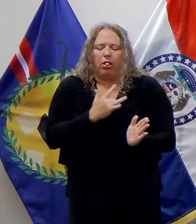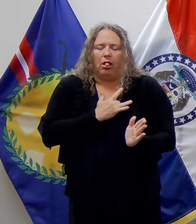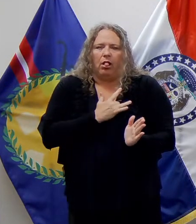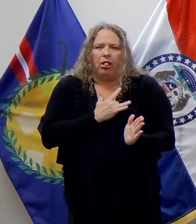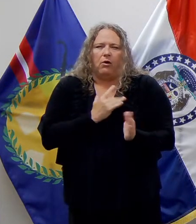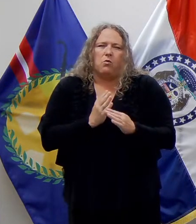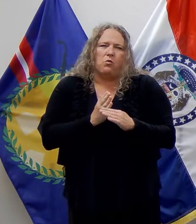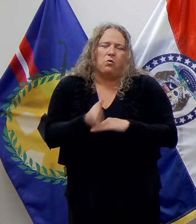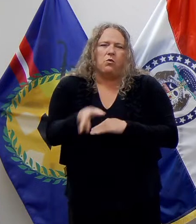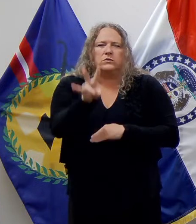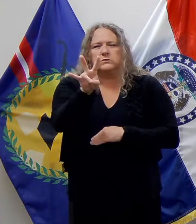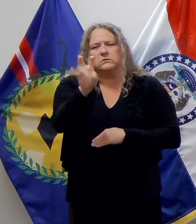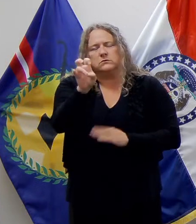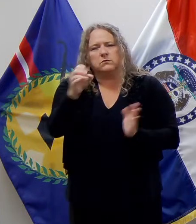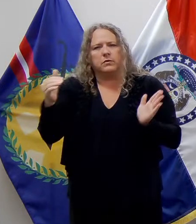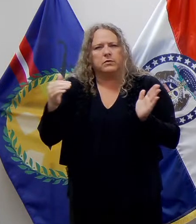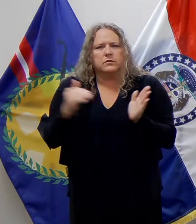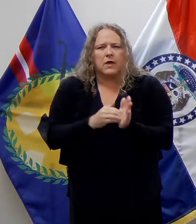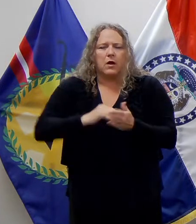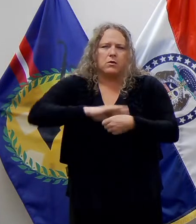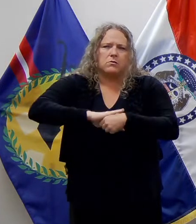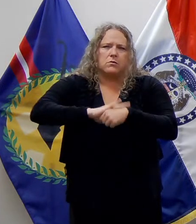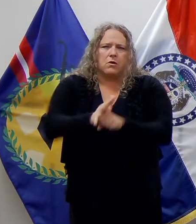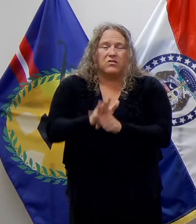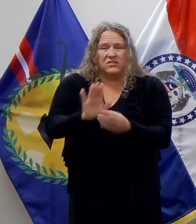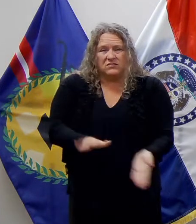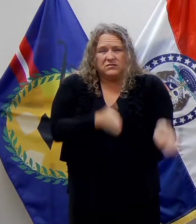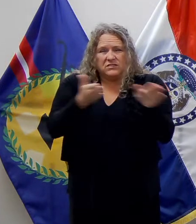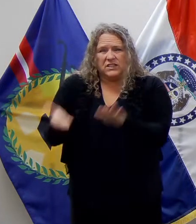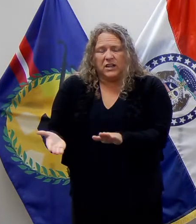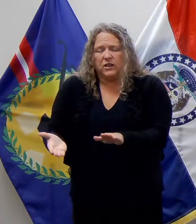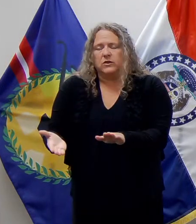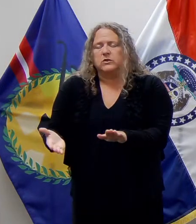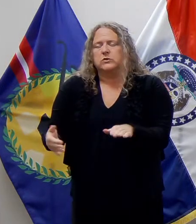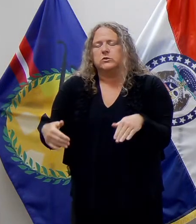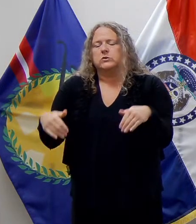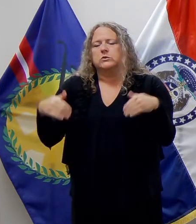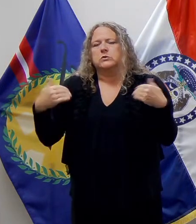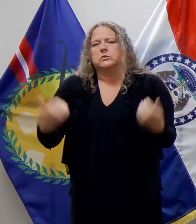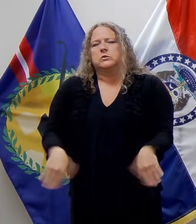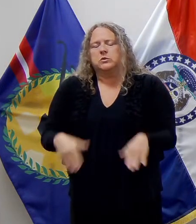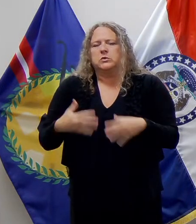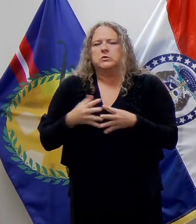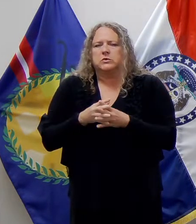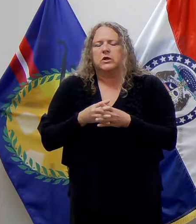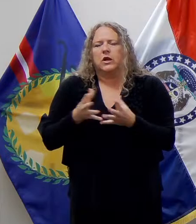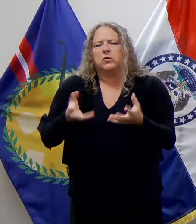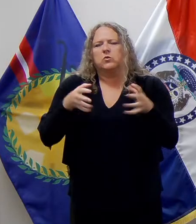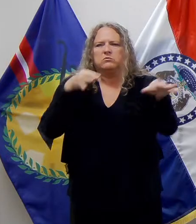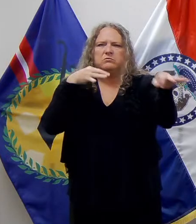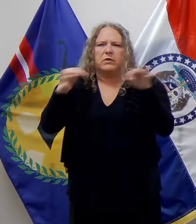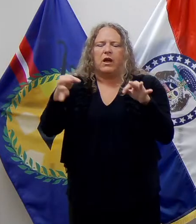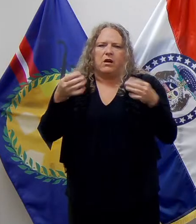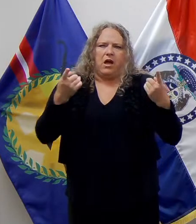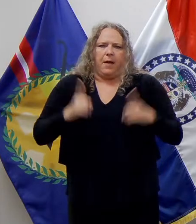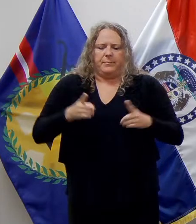than 700,000 COVID-19 deaths, I want to take a moment to talk about the toll the virus has taken on us